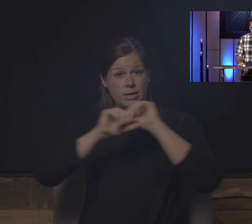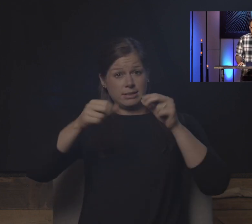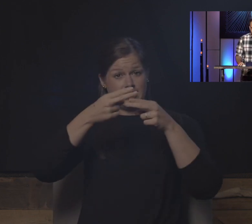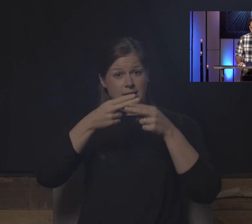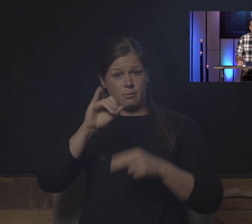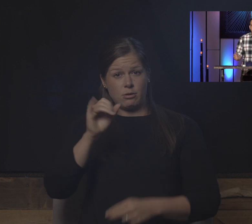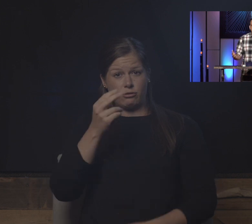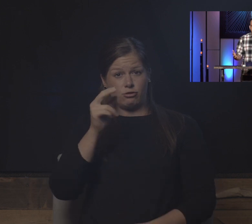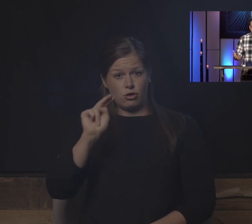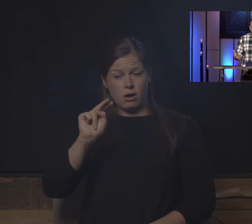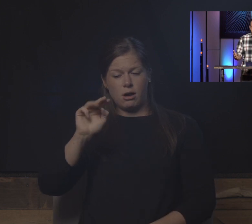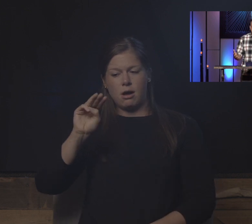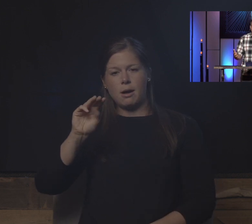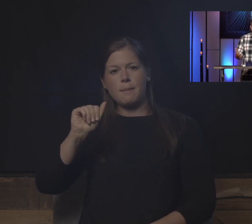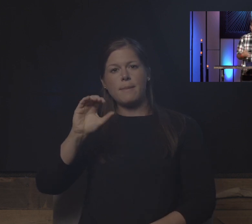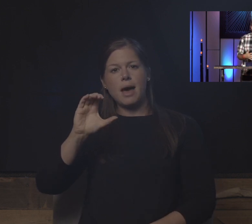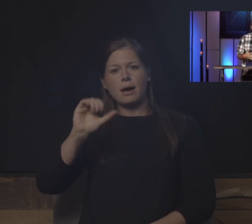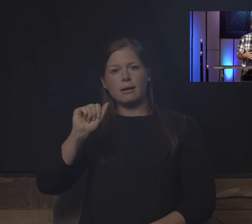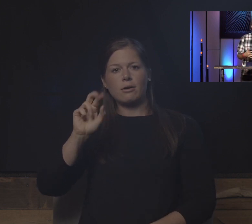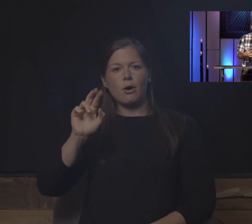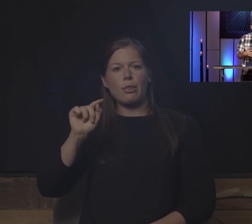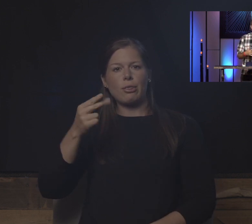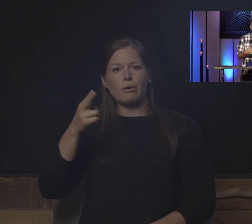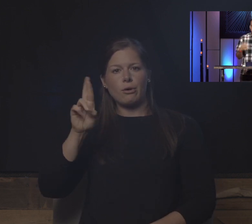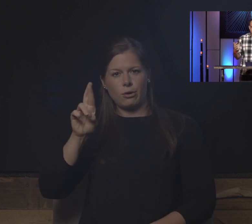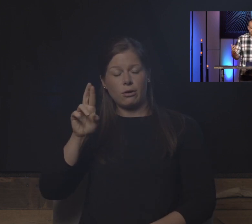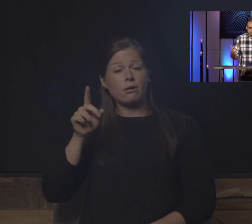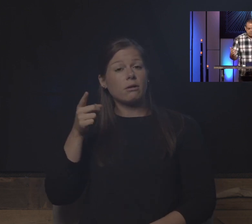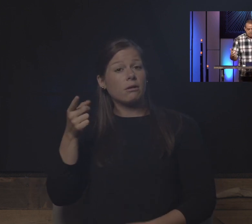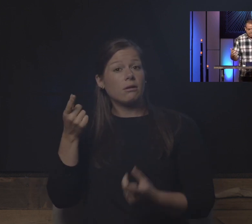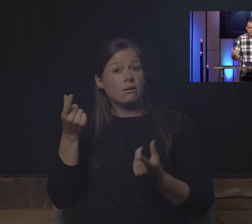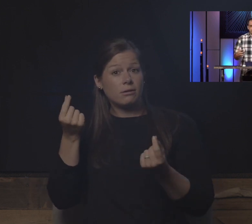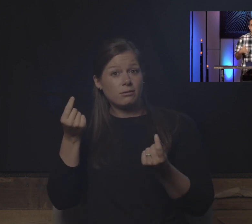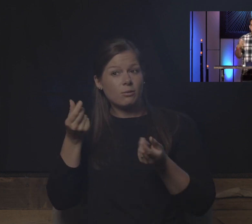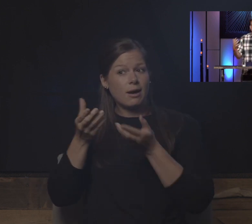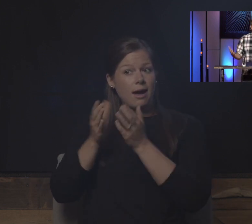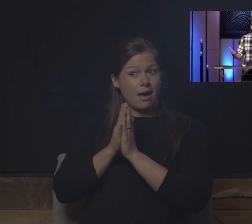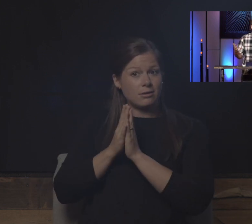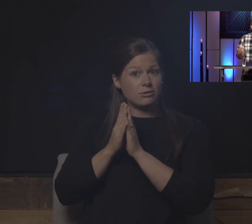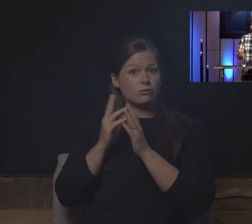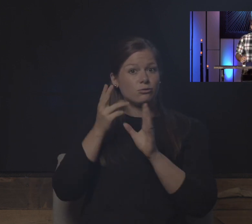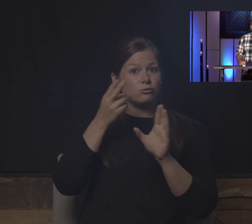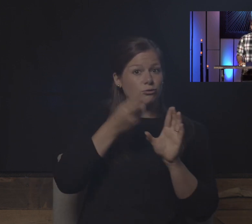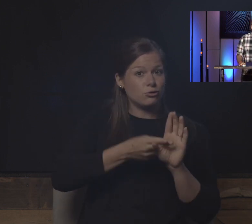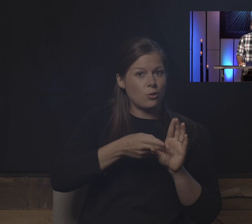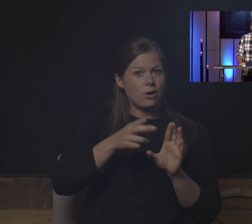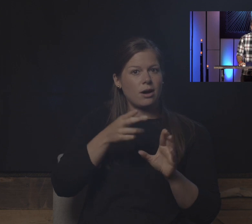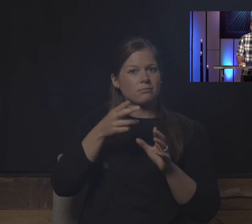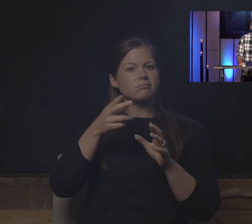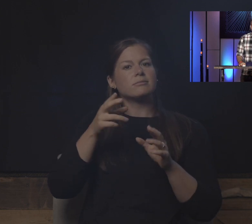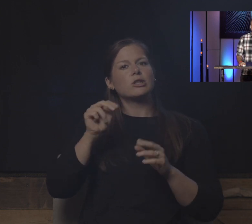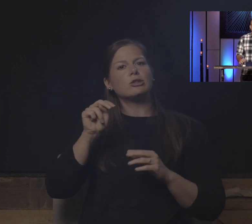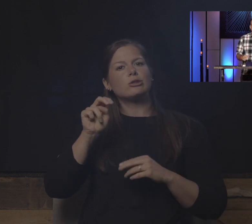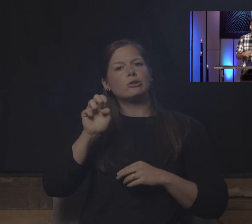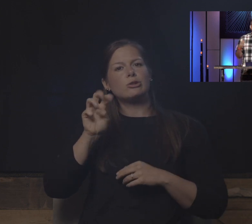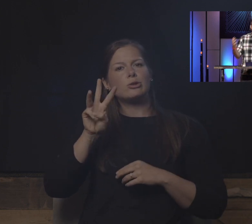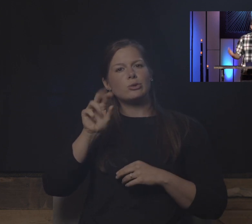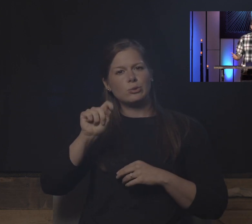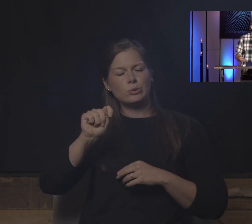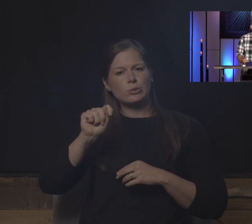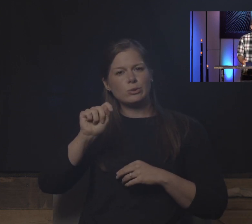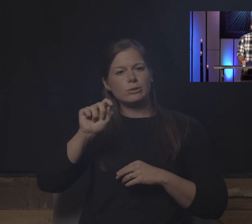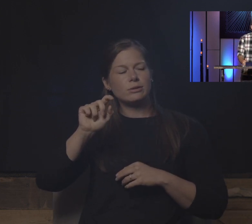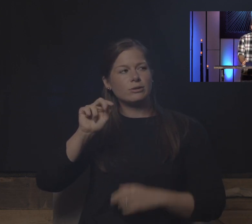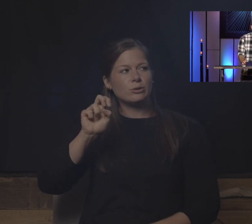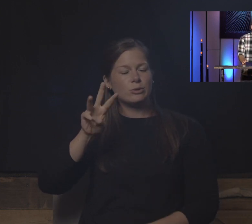Live. Do you remember that show? At one time, Larry King had the most watched news talk show on cable. He would get